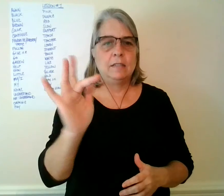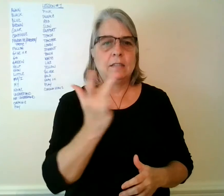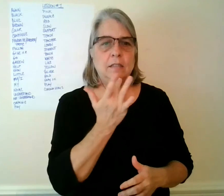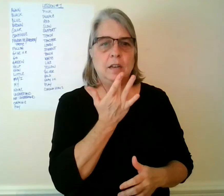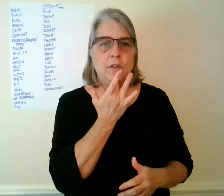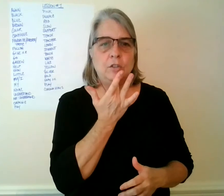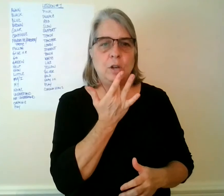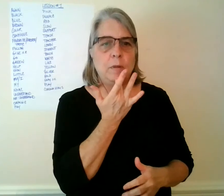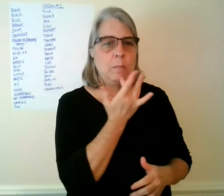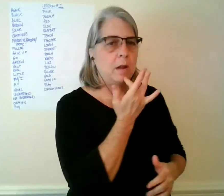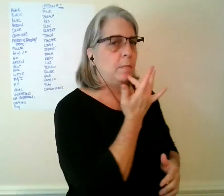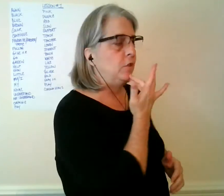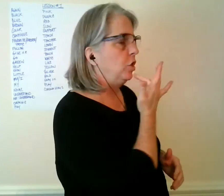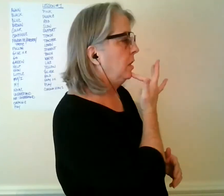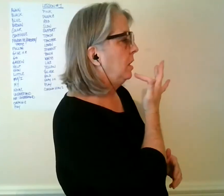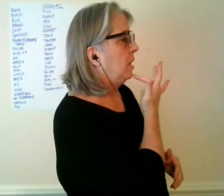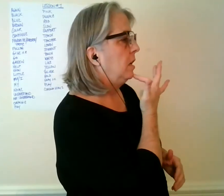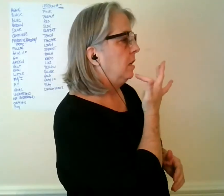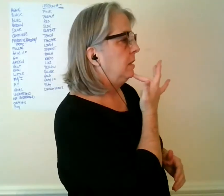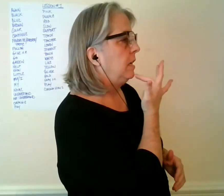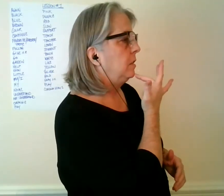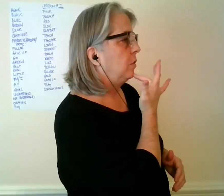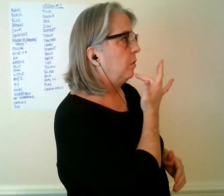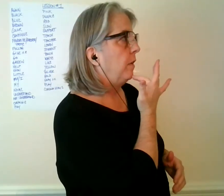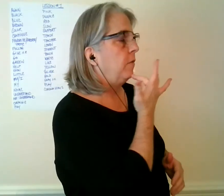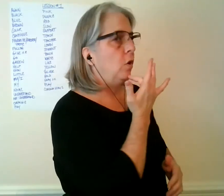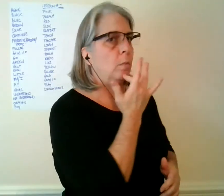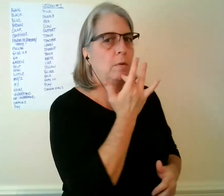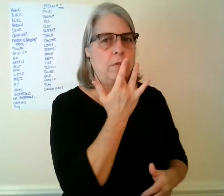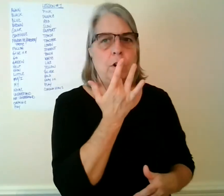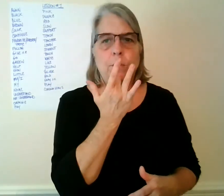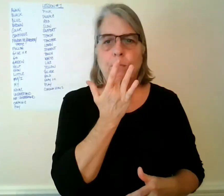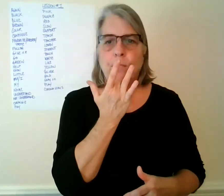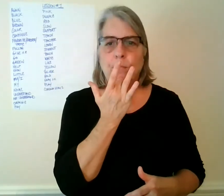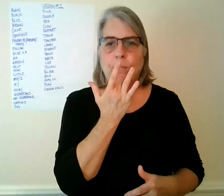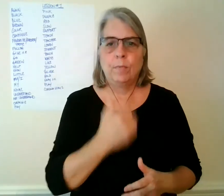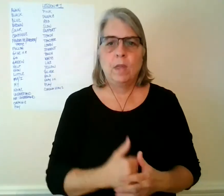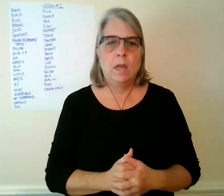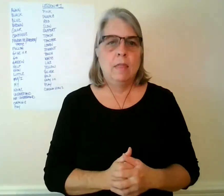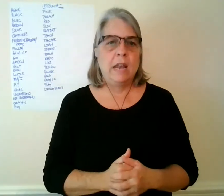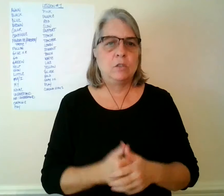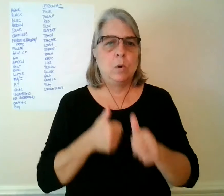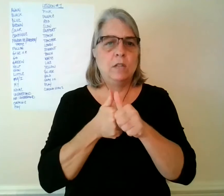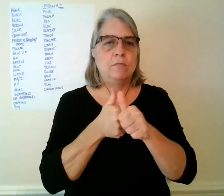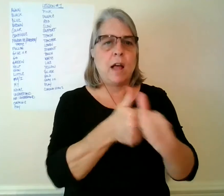the sensitive hand shape on the bottom of the chin. Taste or favorite or prefer. The next one is